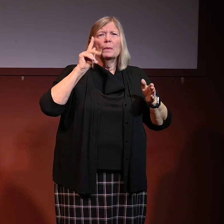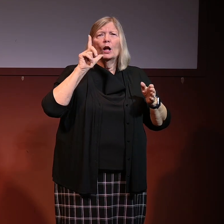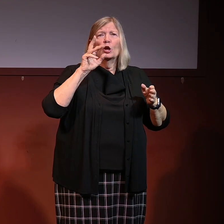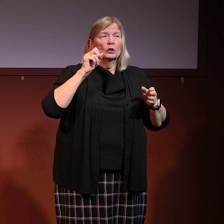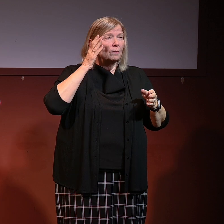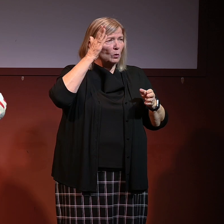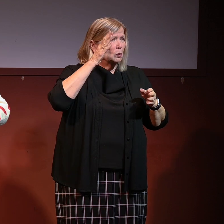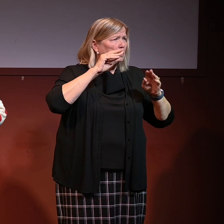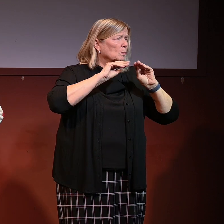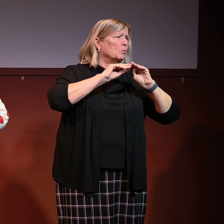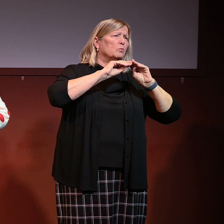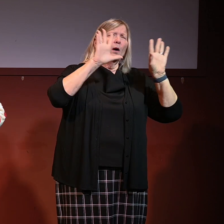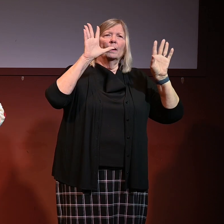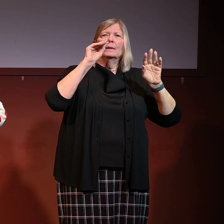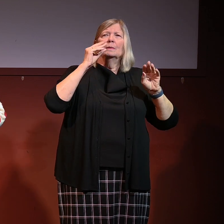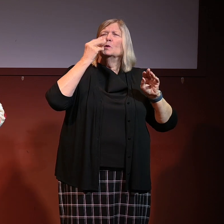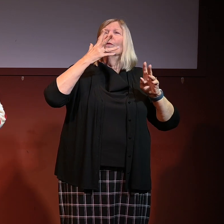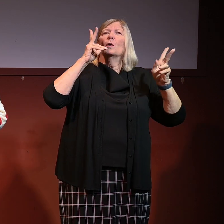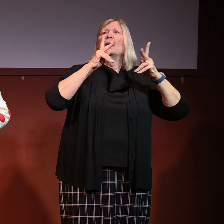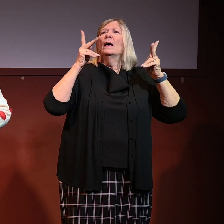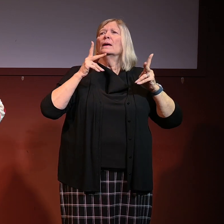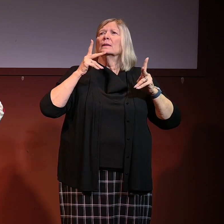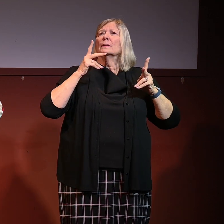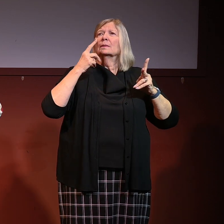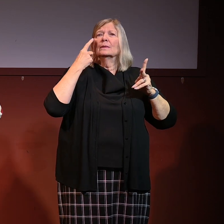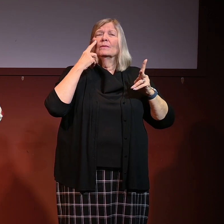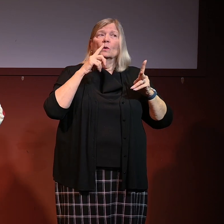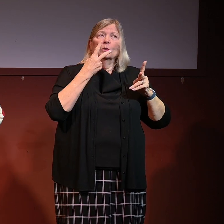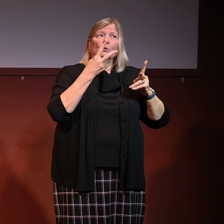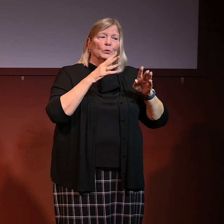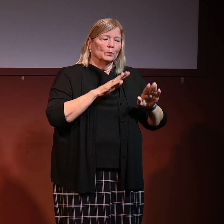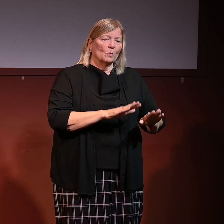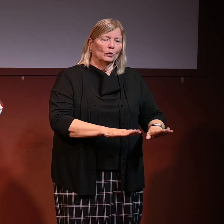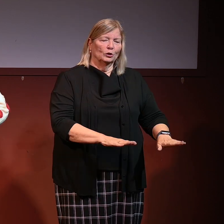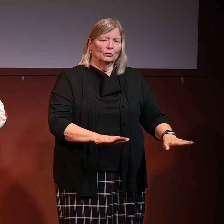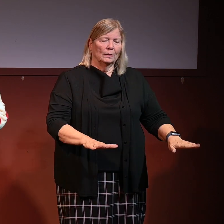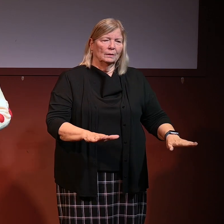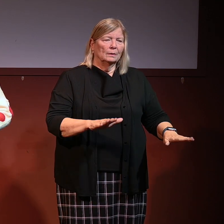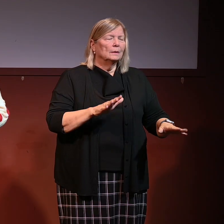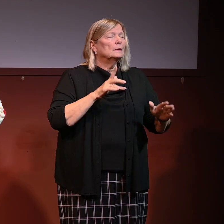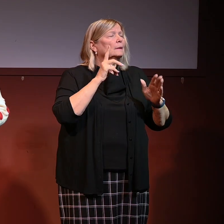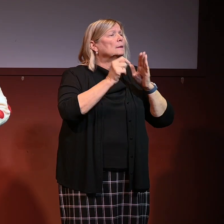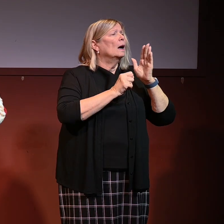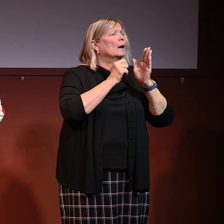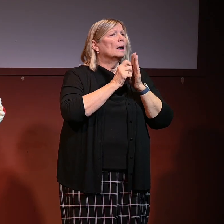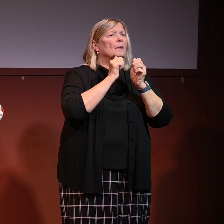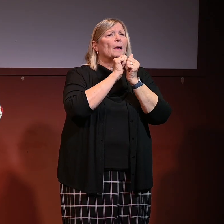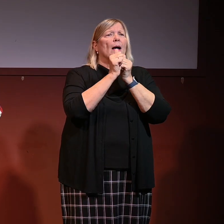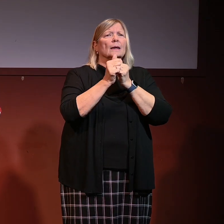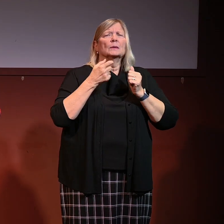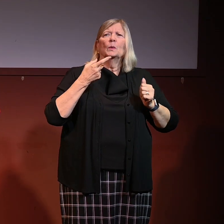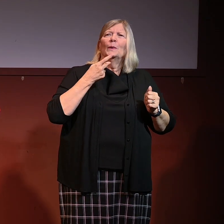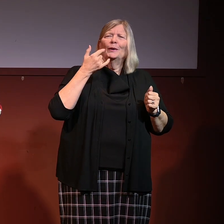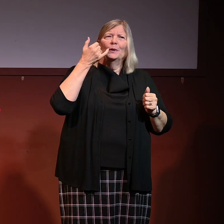was a bright and glorious place for two small children. As time goes by, we realized